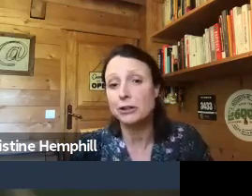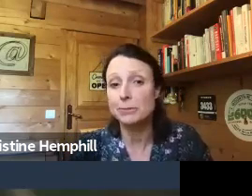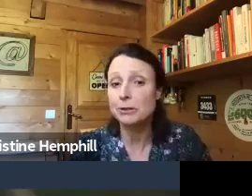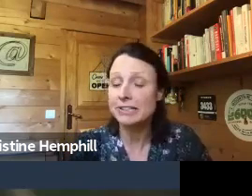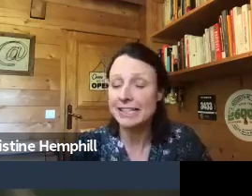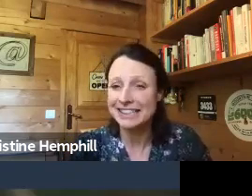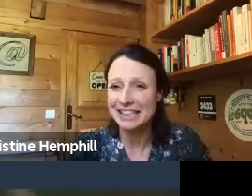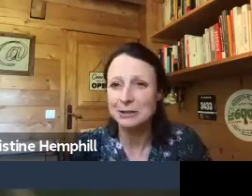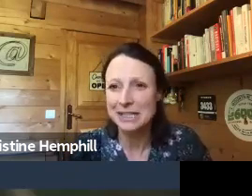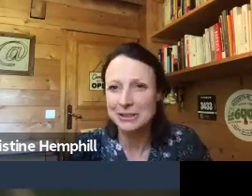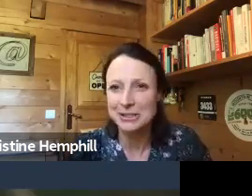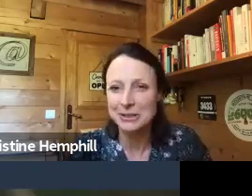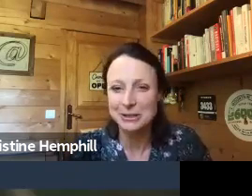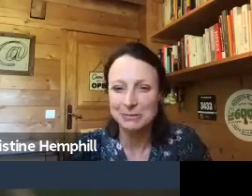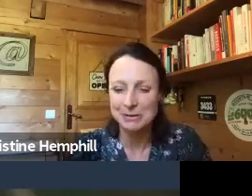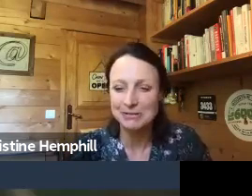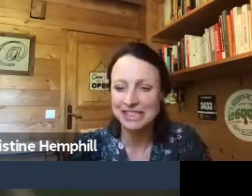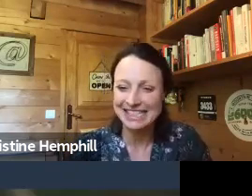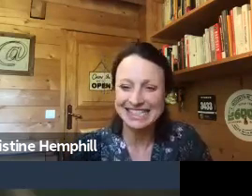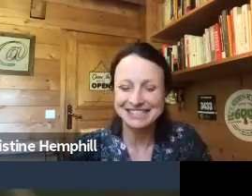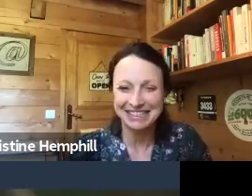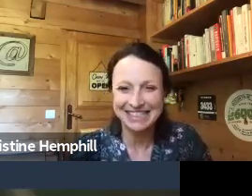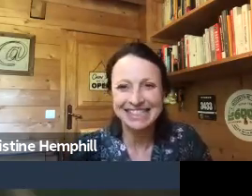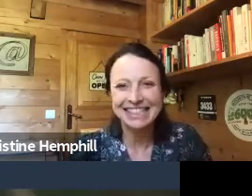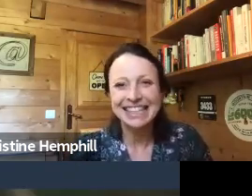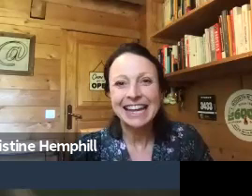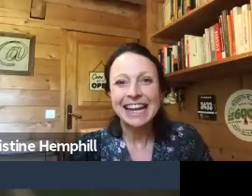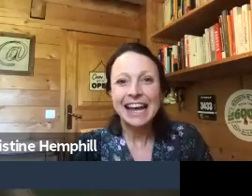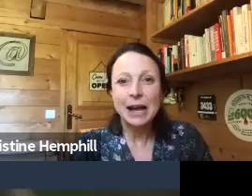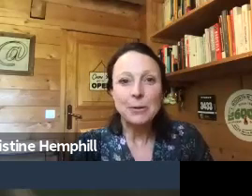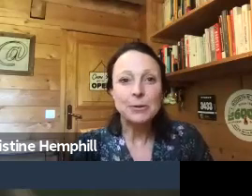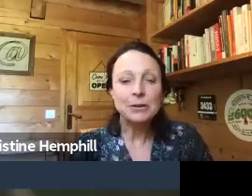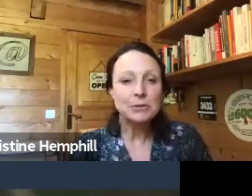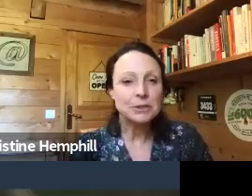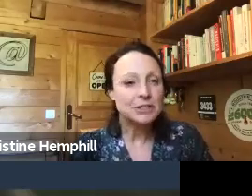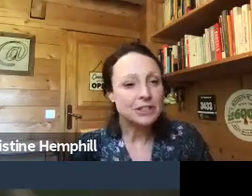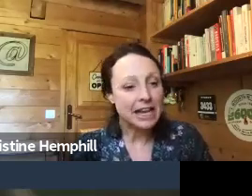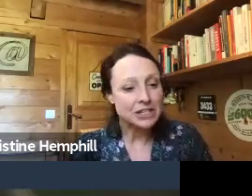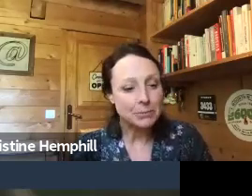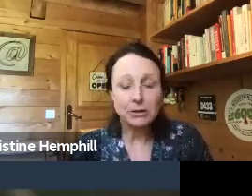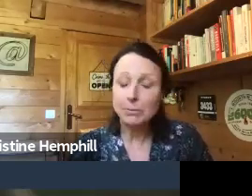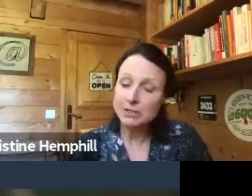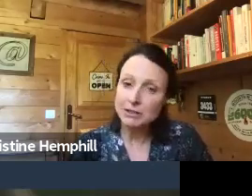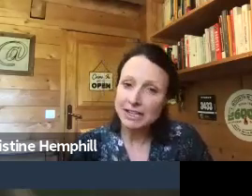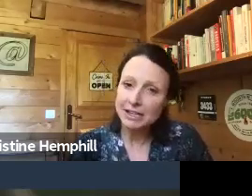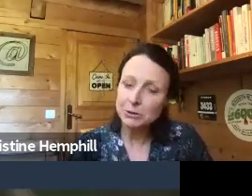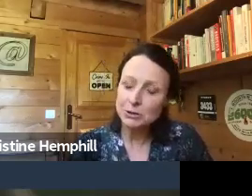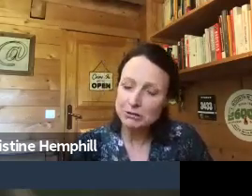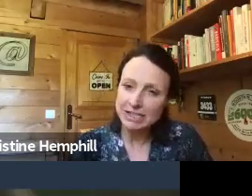or christine@openinclusion.com. So we're fairly easy to reach. We look forward to catching up with you post-lockdown or during it as we